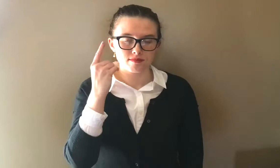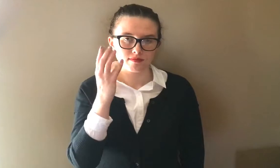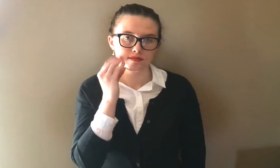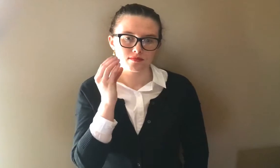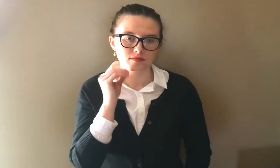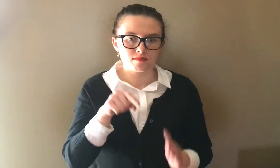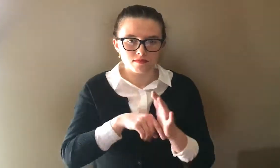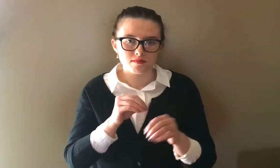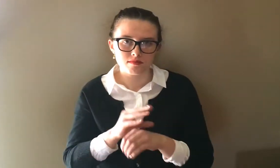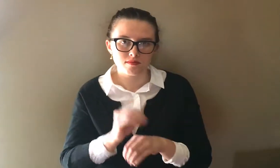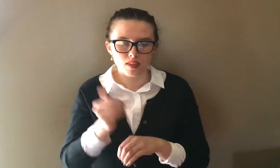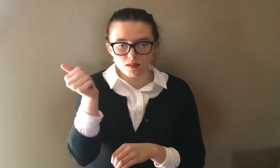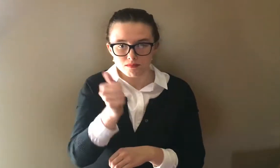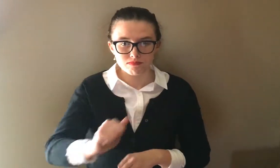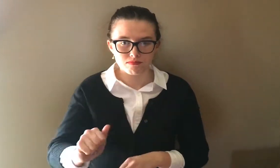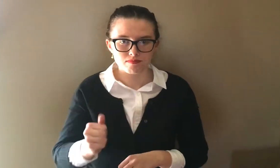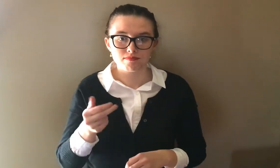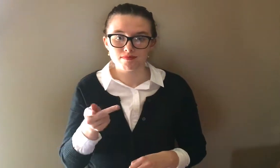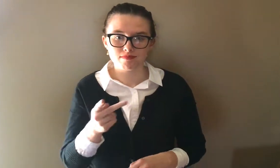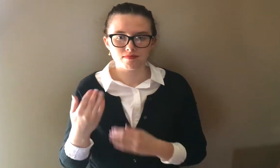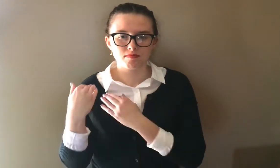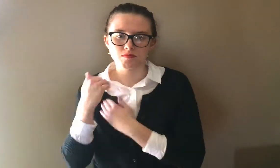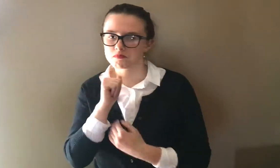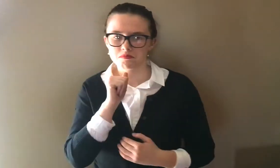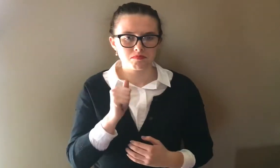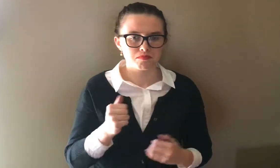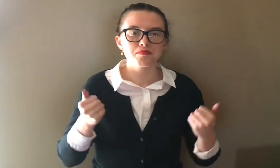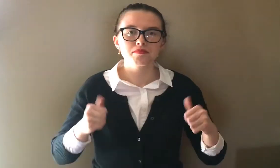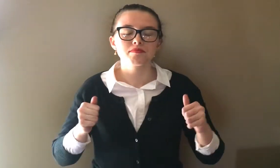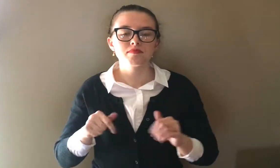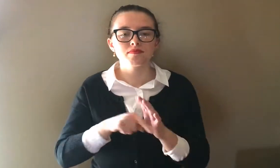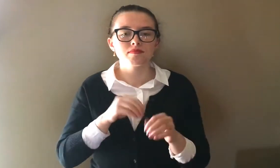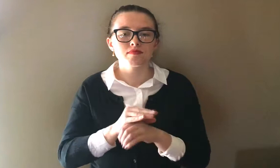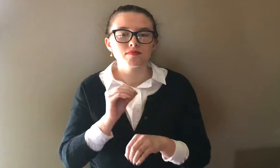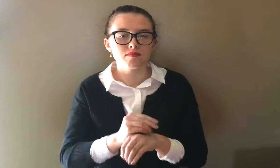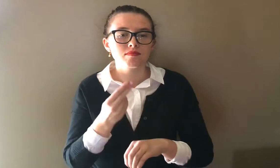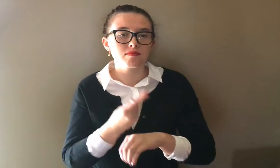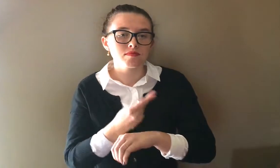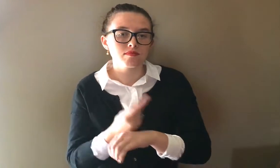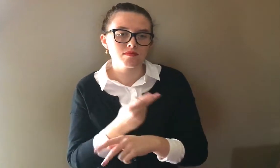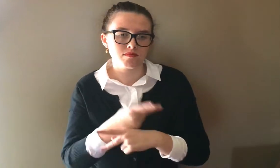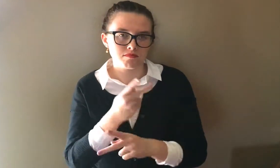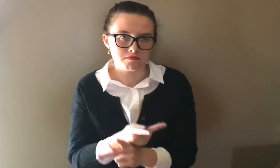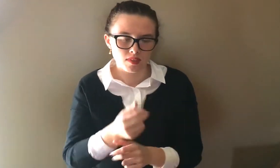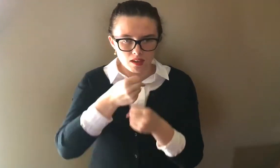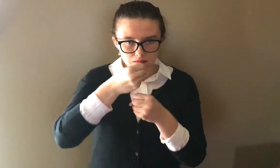If you experience any side effects, we are not responsible. Possible side effects from using our product